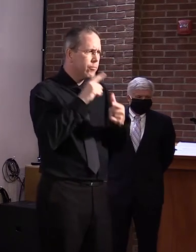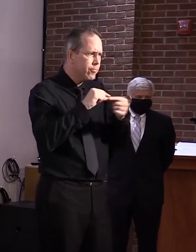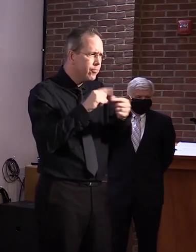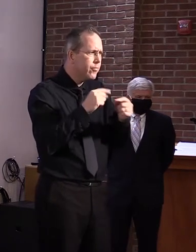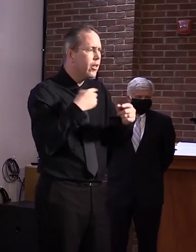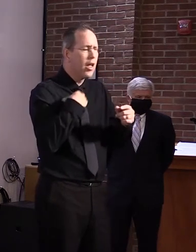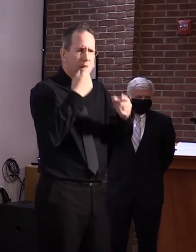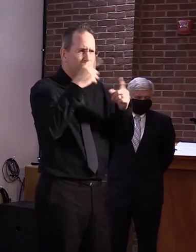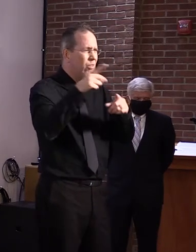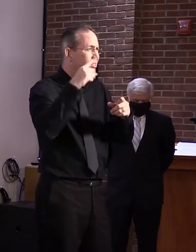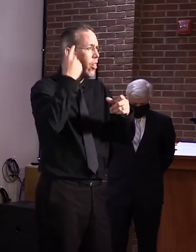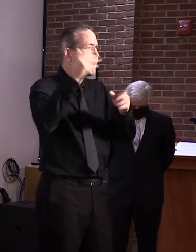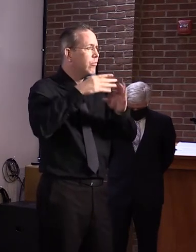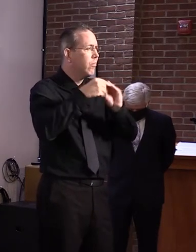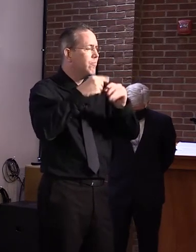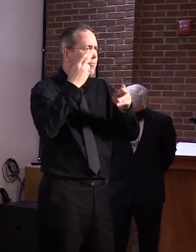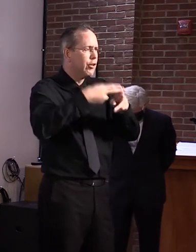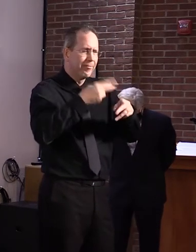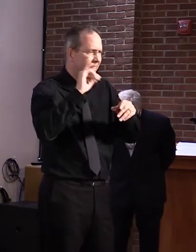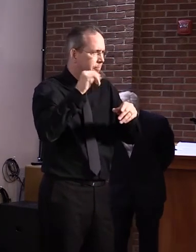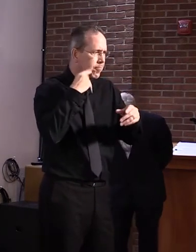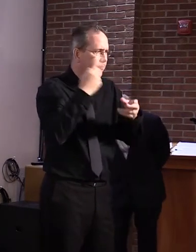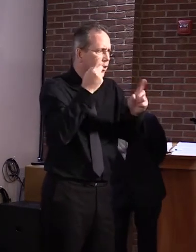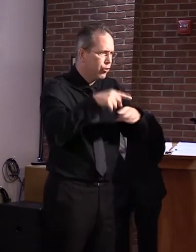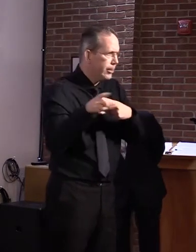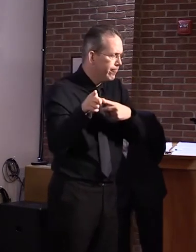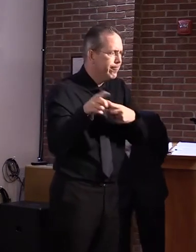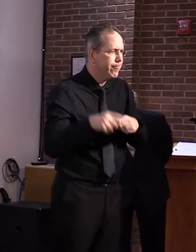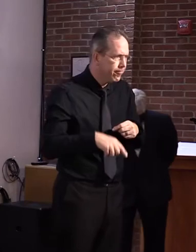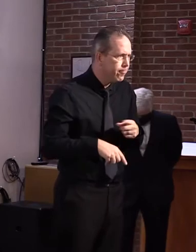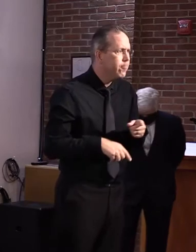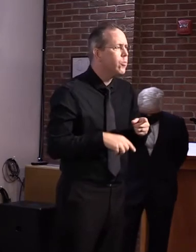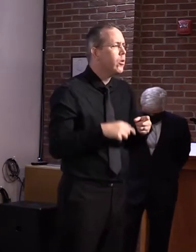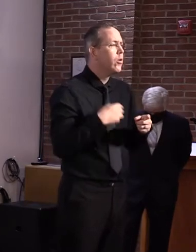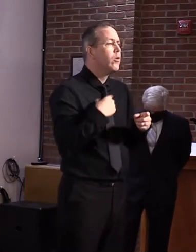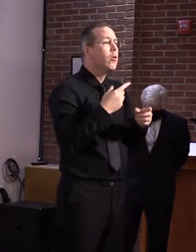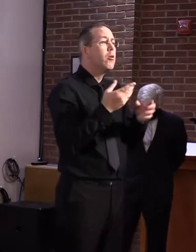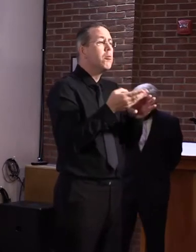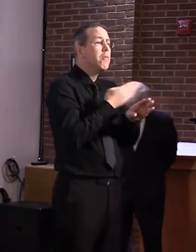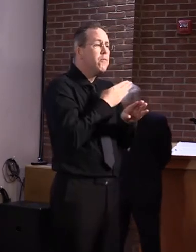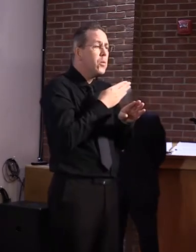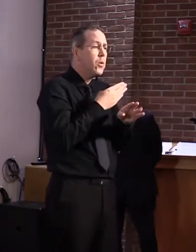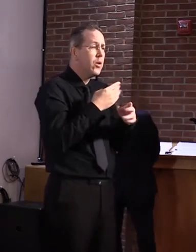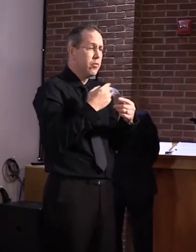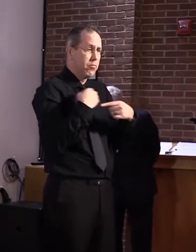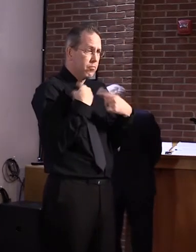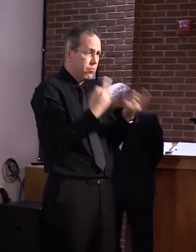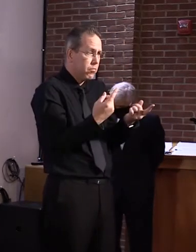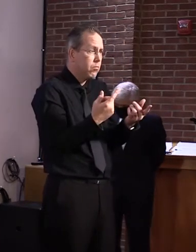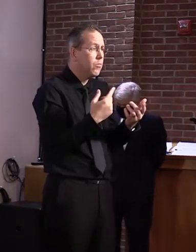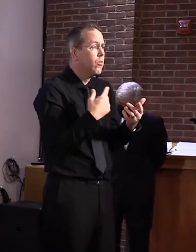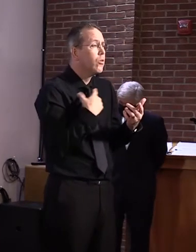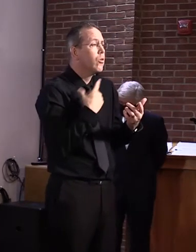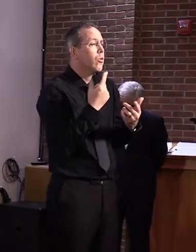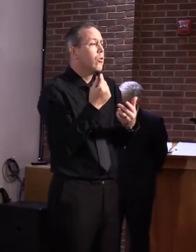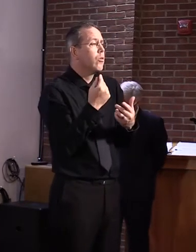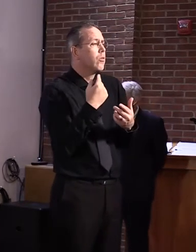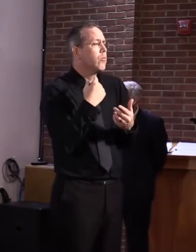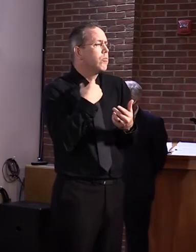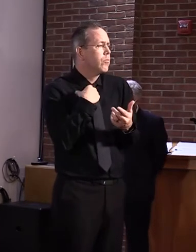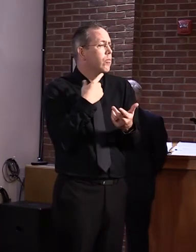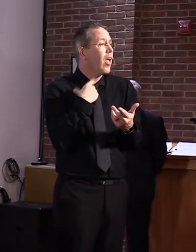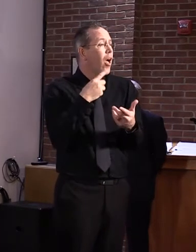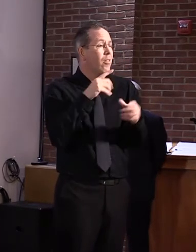with the health of our community. We had not previously shared what we're calling the Green and Gold Promise,